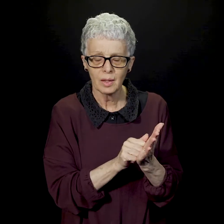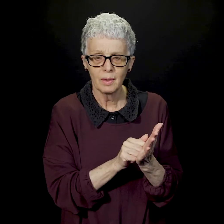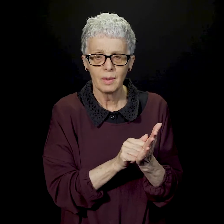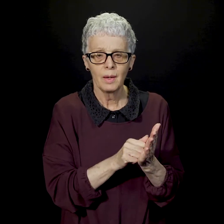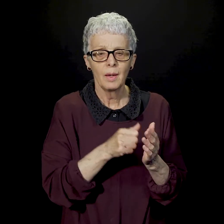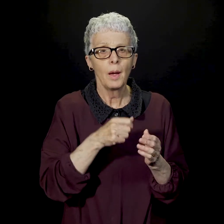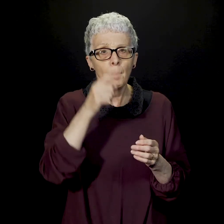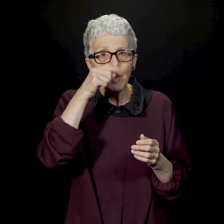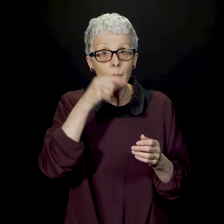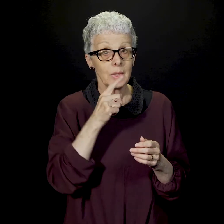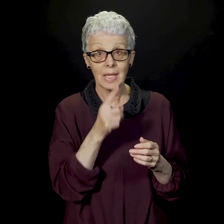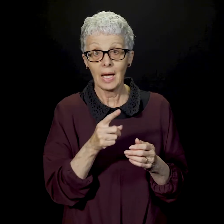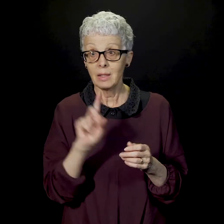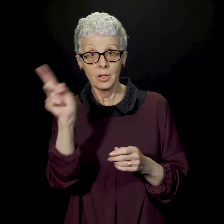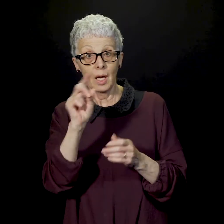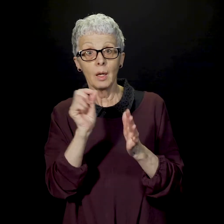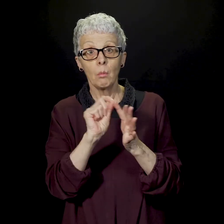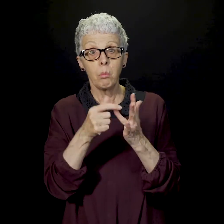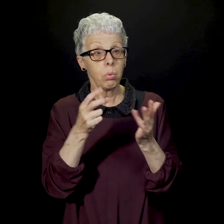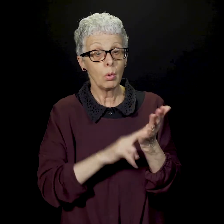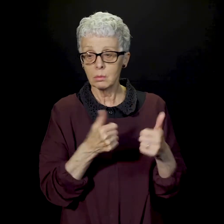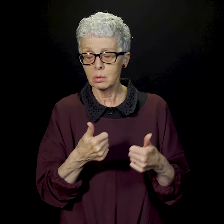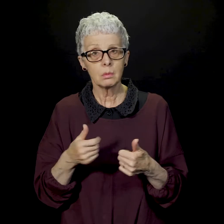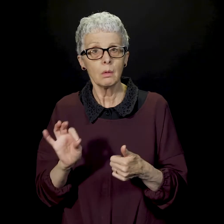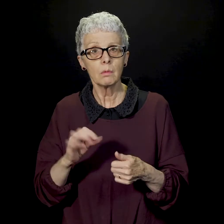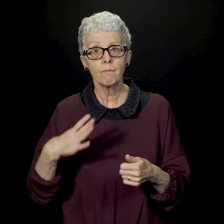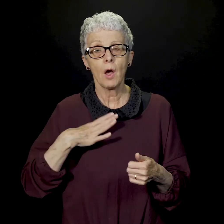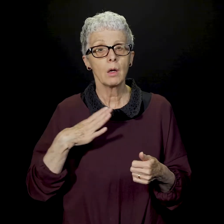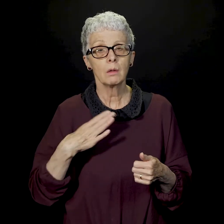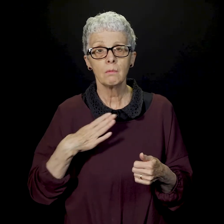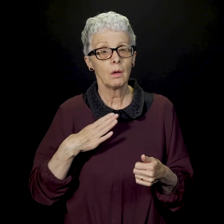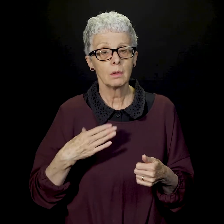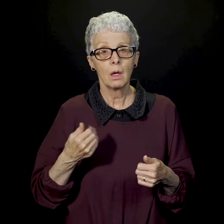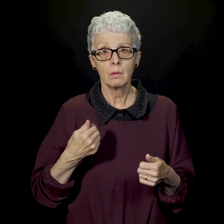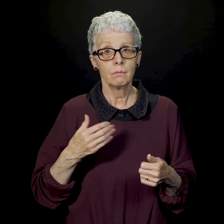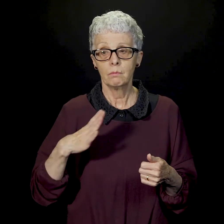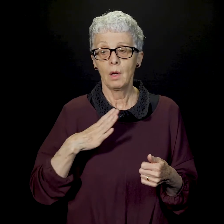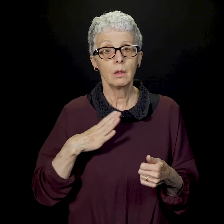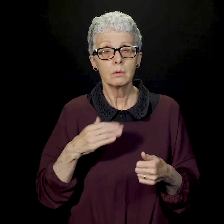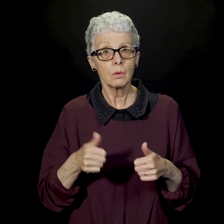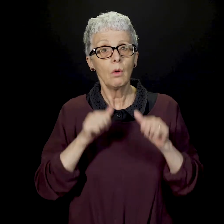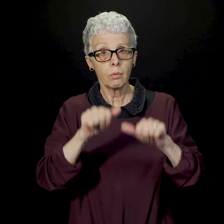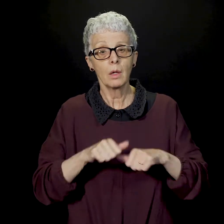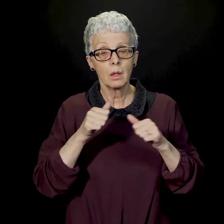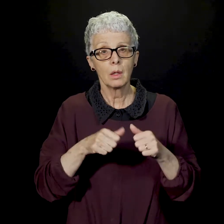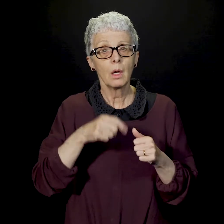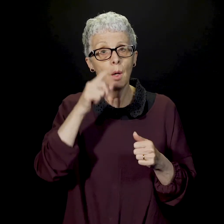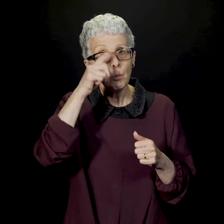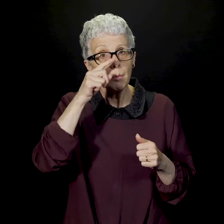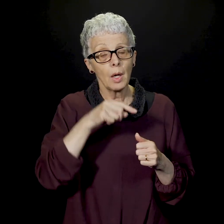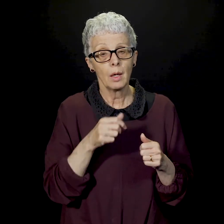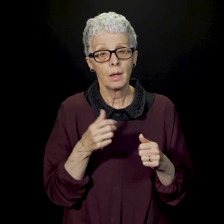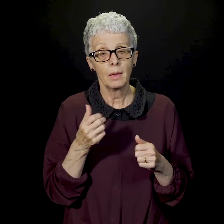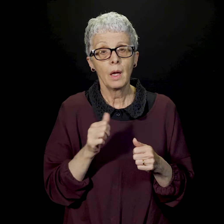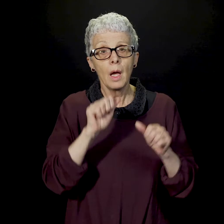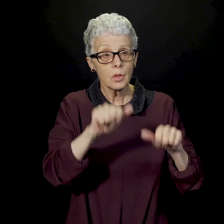say, like, porn is fine. Like, so many people go, like, that, no, that's fine. And in doing so, they're holding up and saying, actually, people,